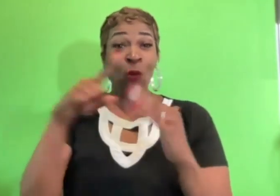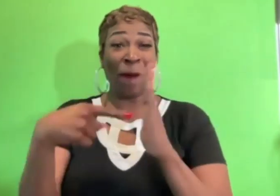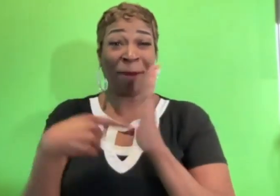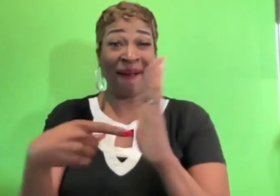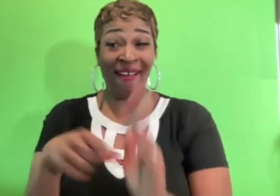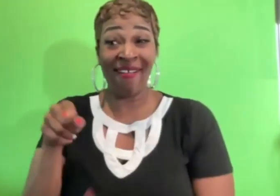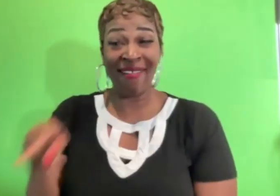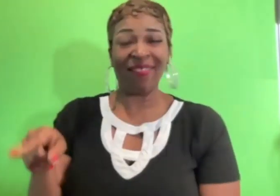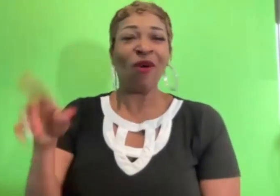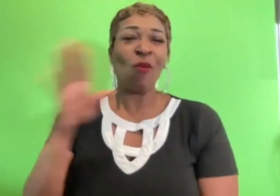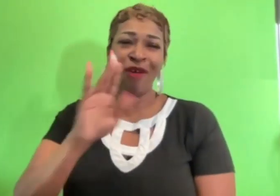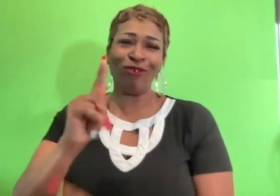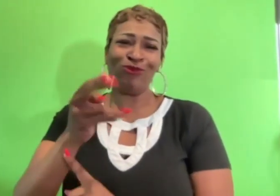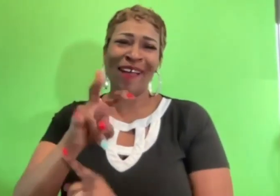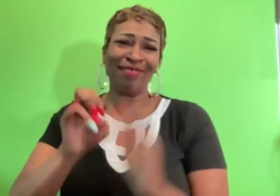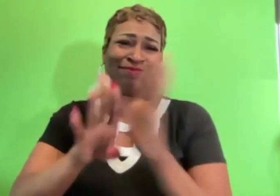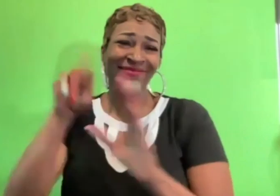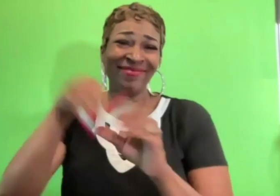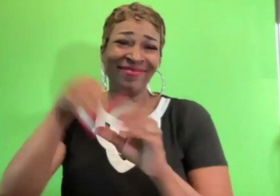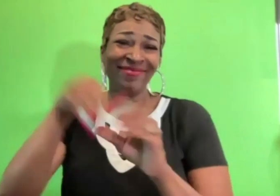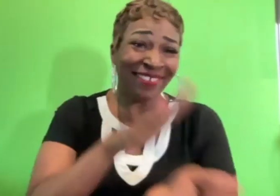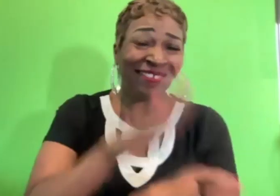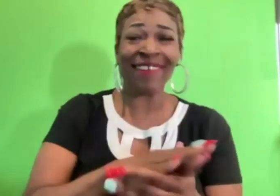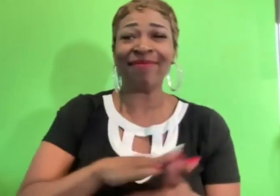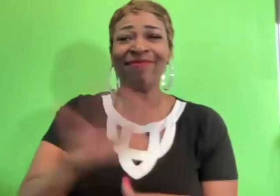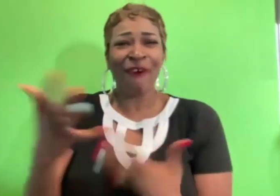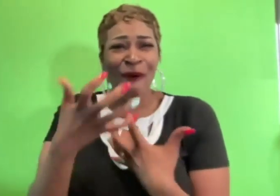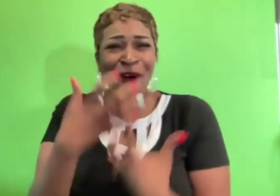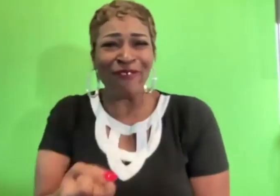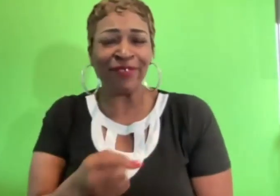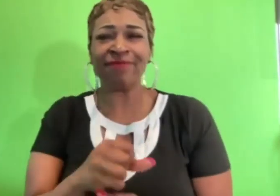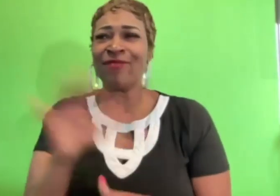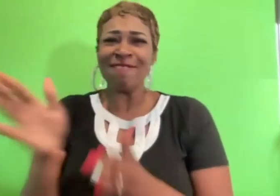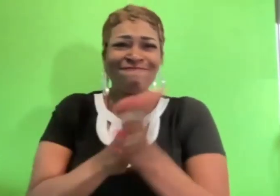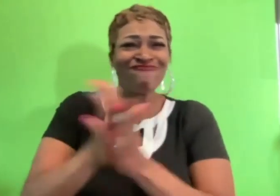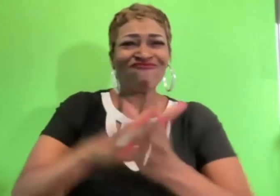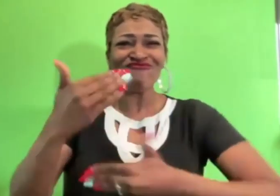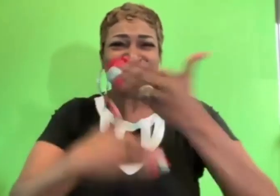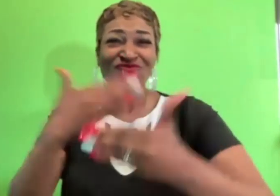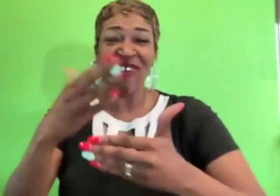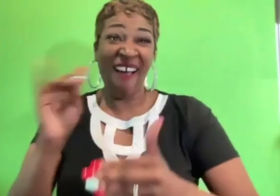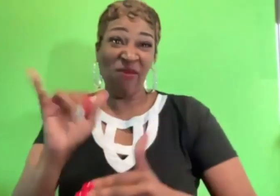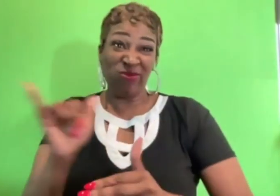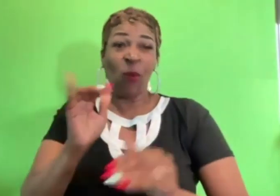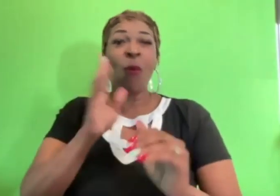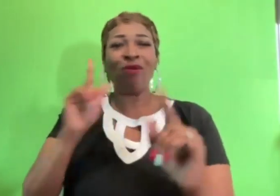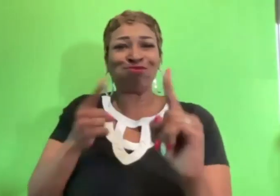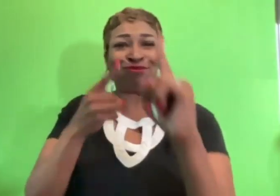And research has proven that if representation is there, students